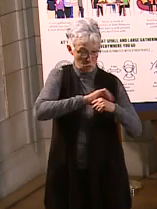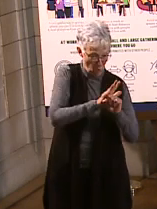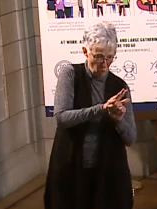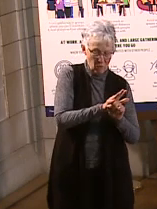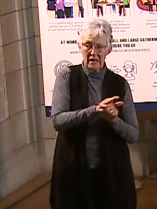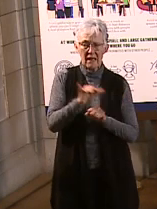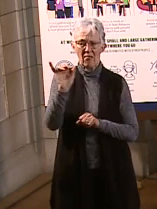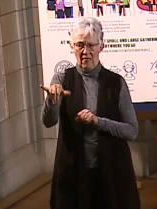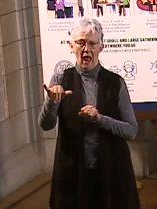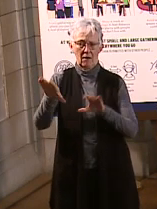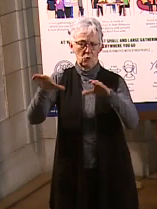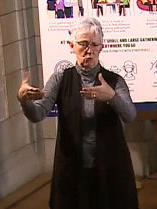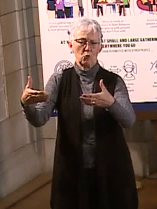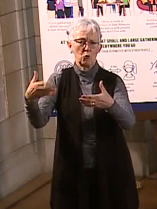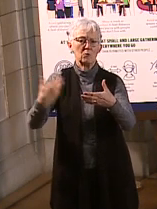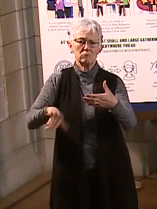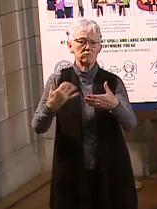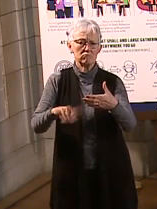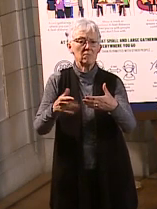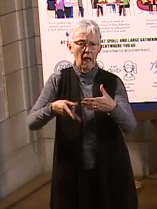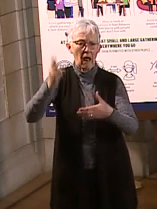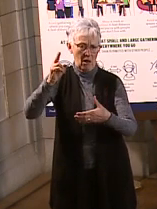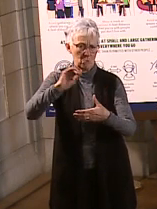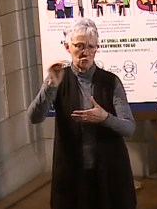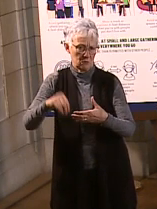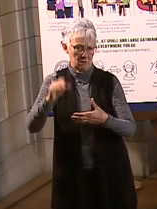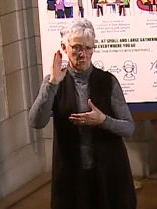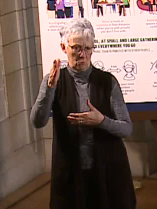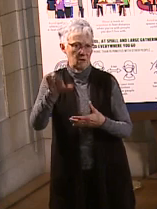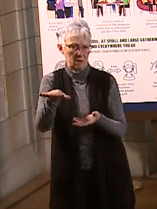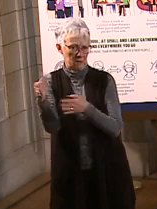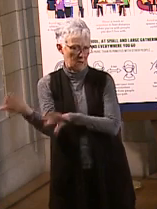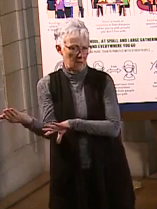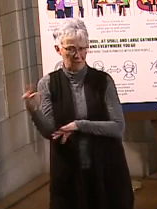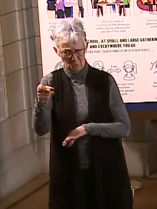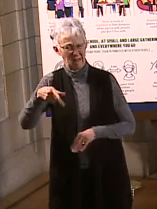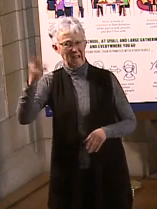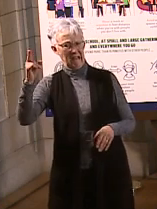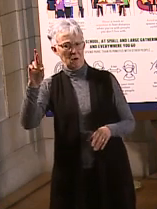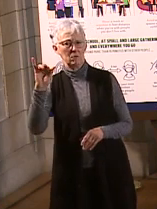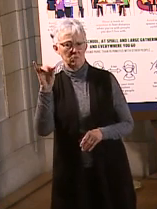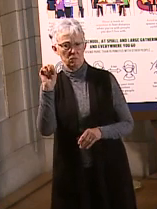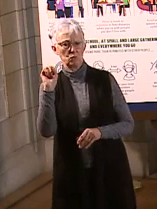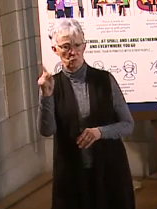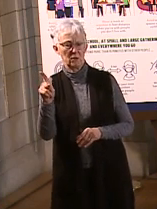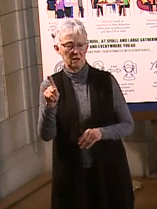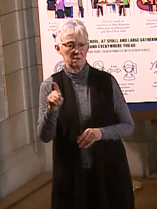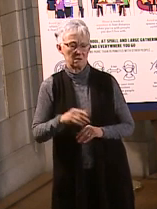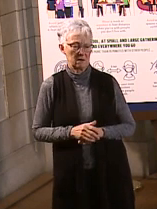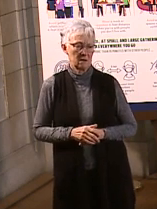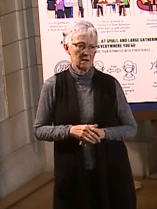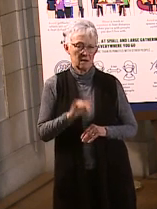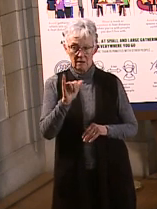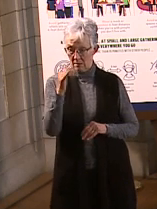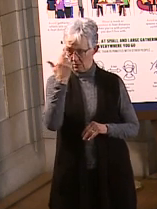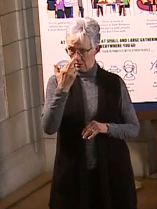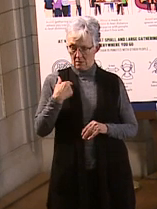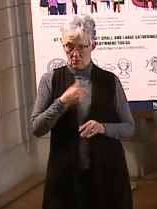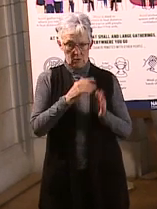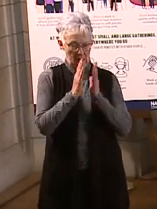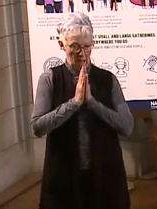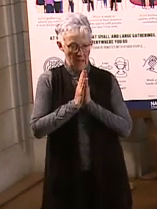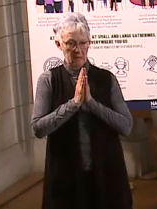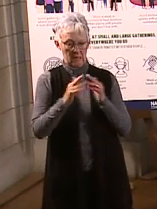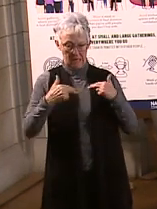this is Nebraska data, with regard to who's most at risk for dying if you get coronavirus. And that's why we've asked health